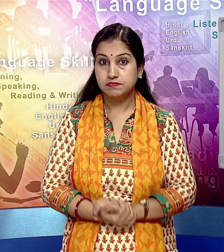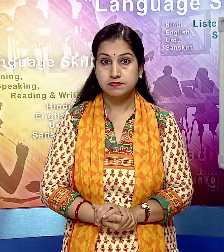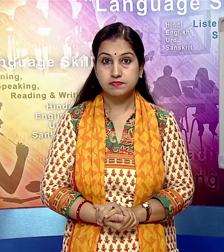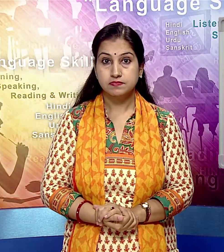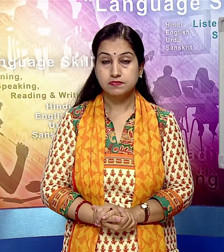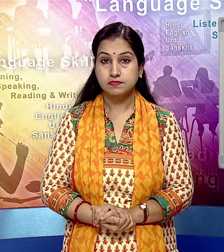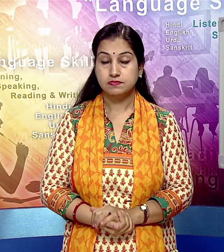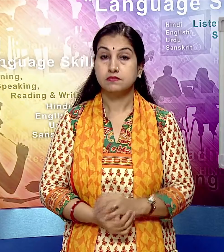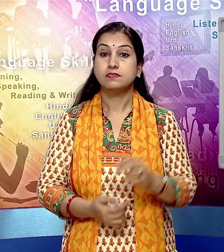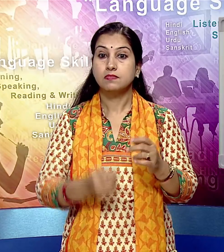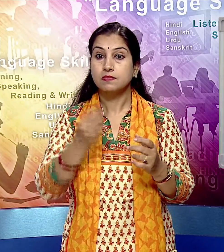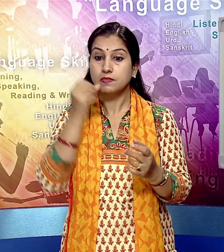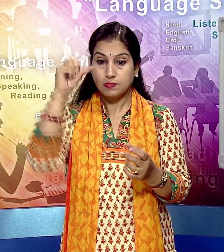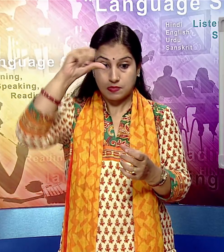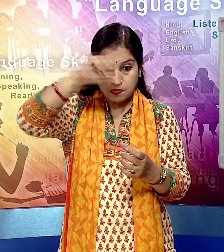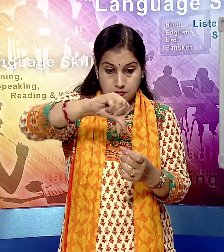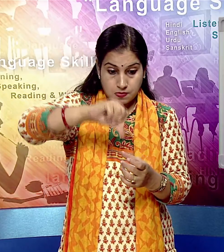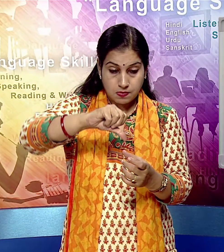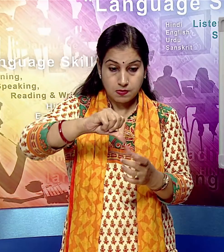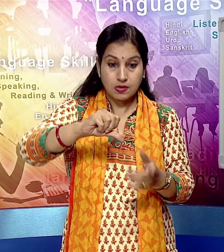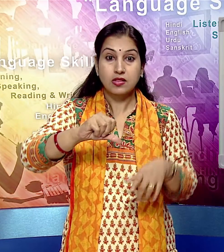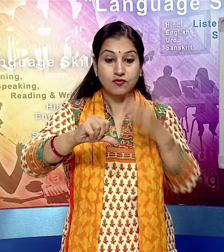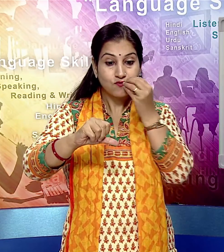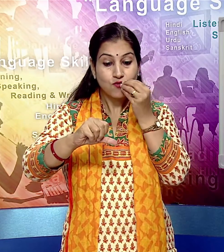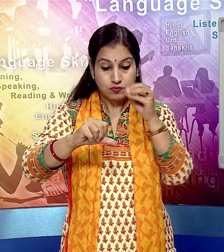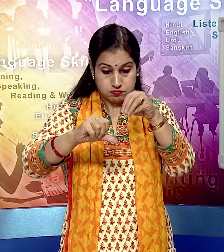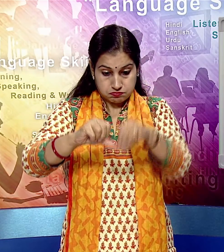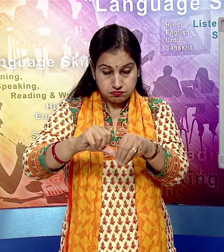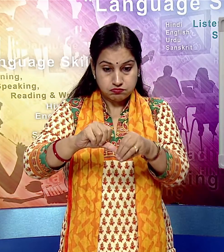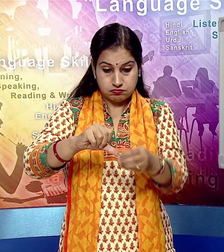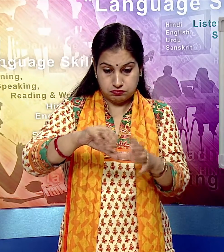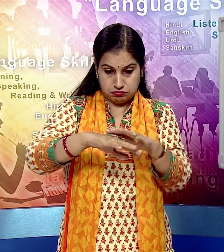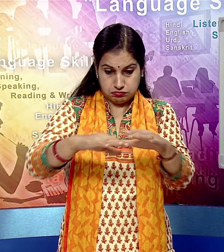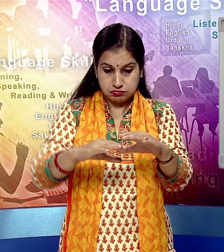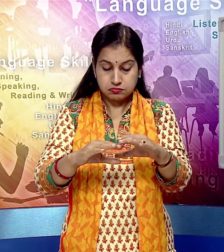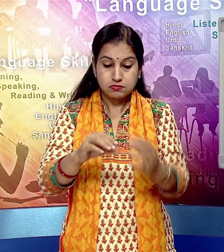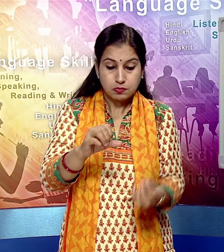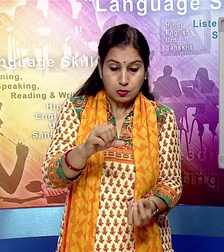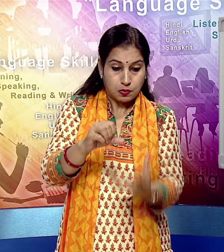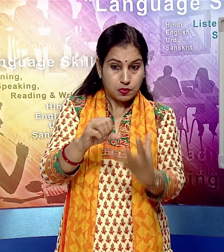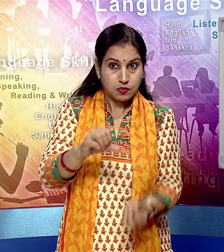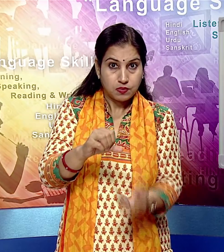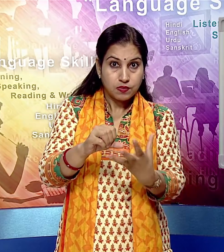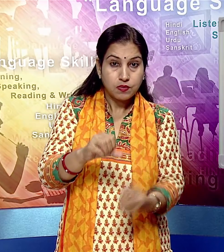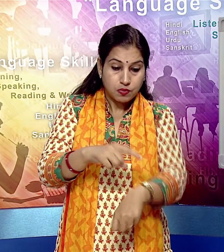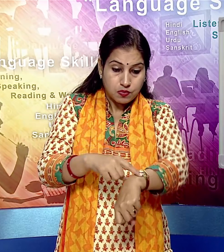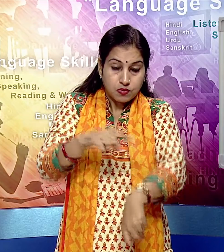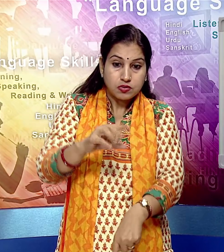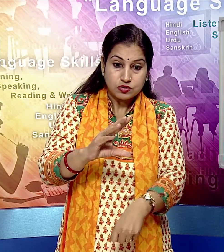Food is immersed into water and heated till softening of the food in boiling water.